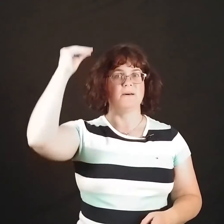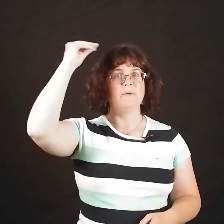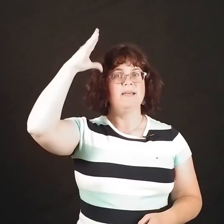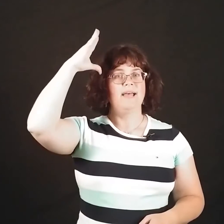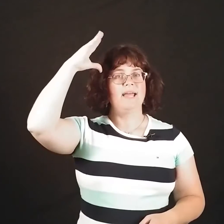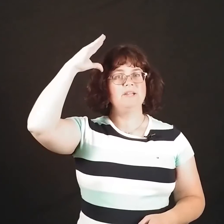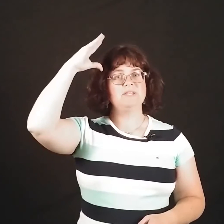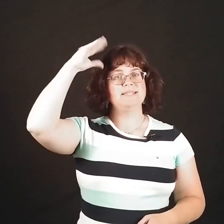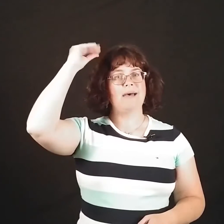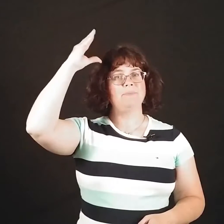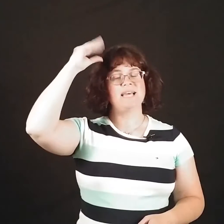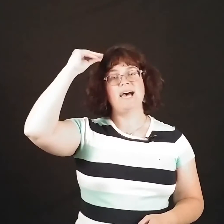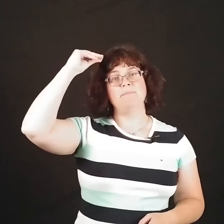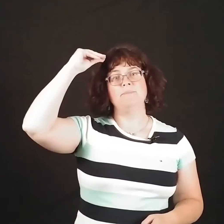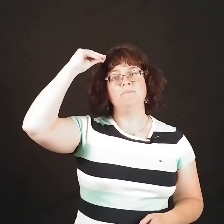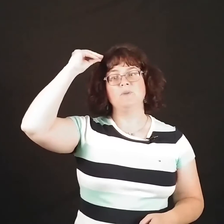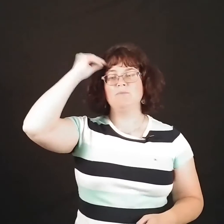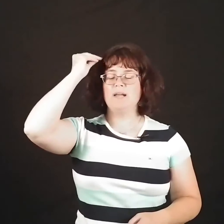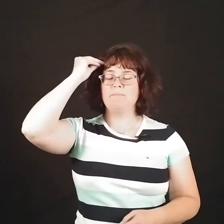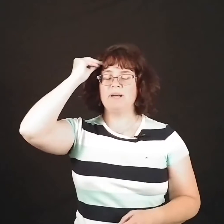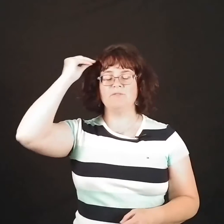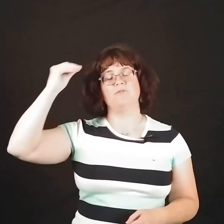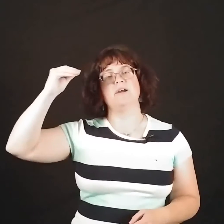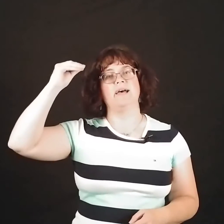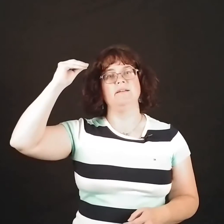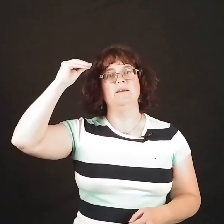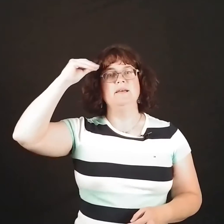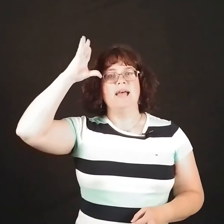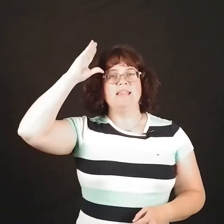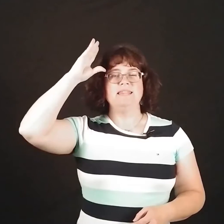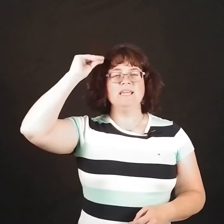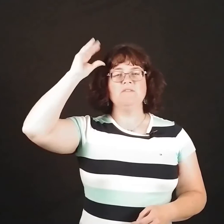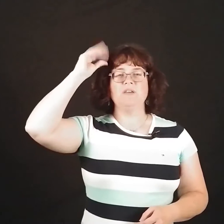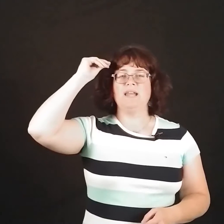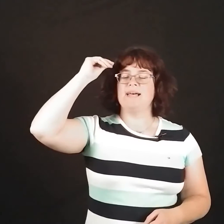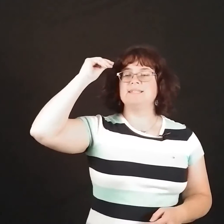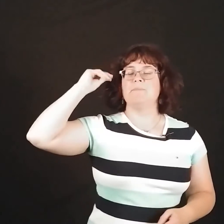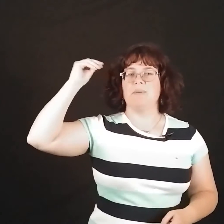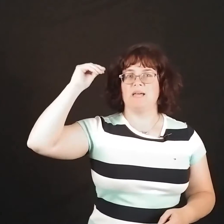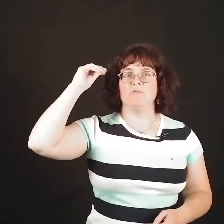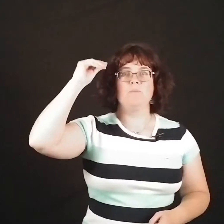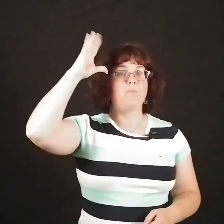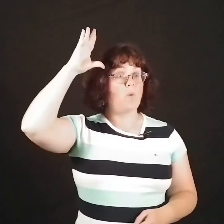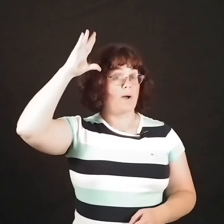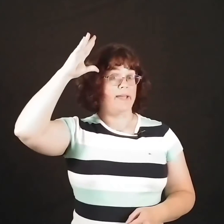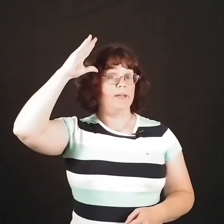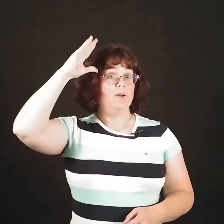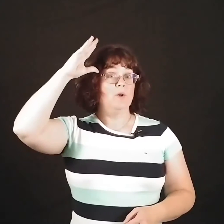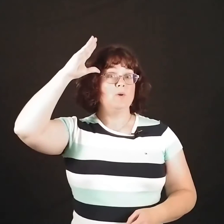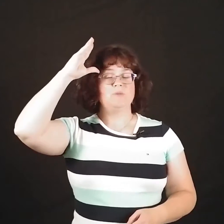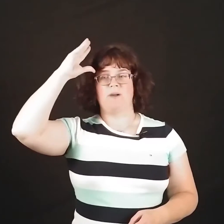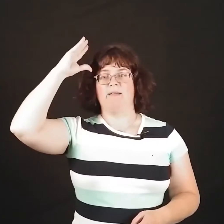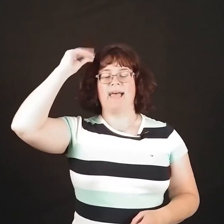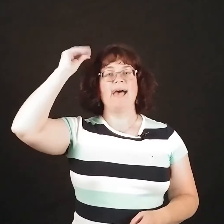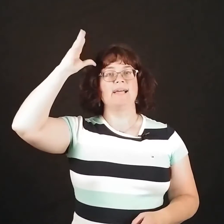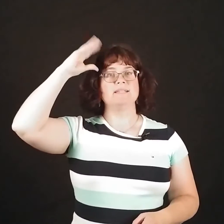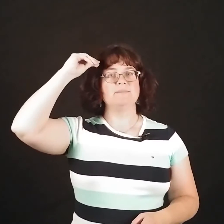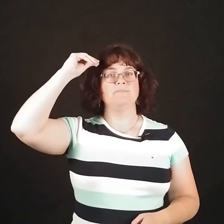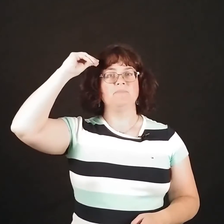thumb, and you just tap, tap right up by your forehead. And think of it as a man or a boy who's wearing a hat. And